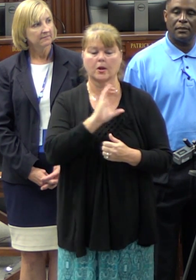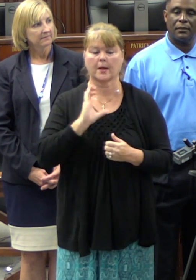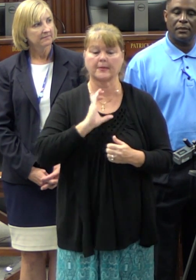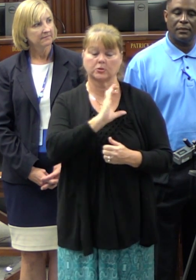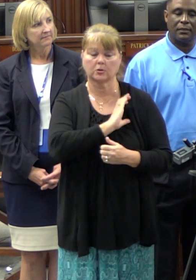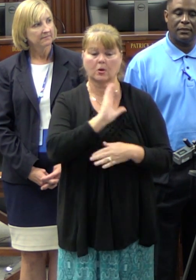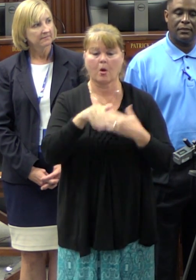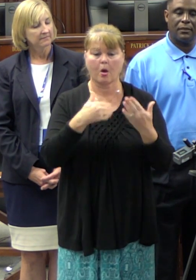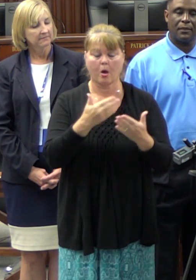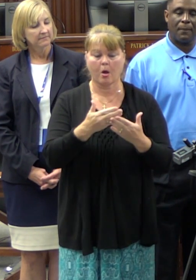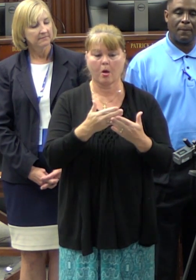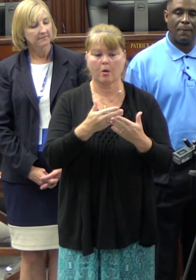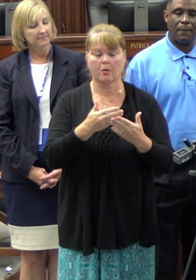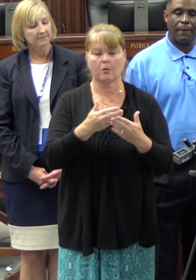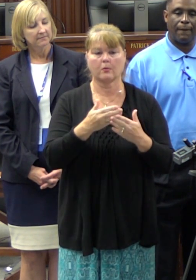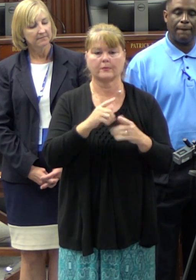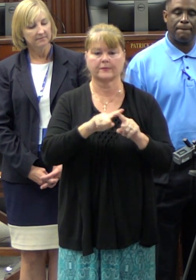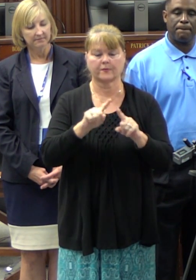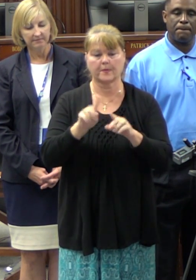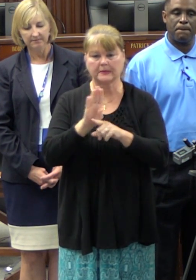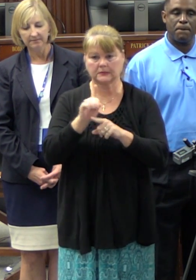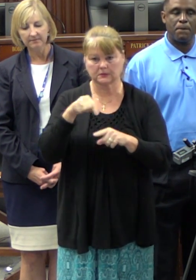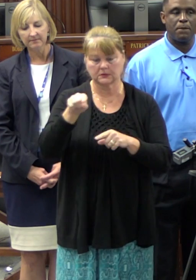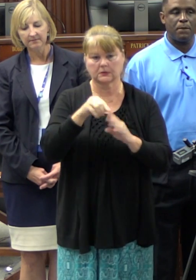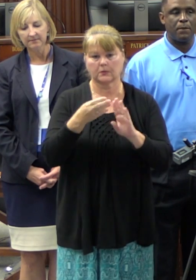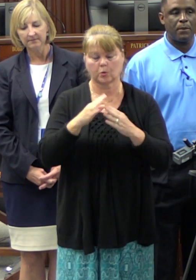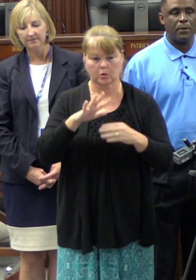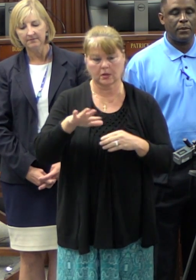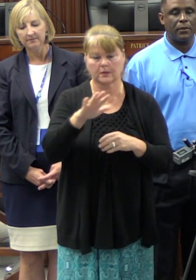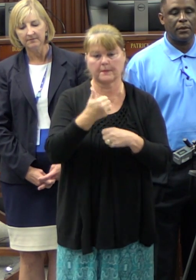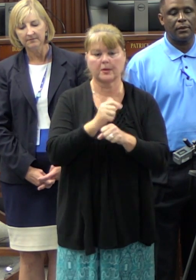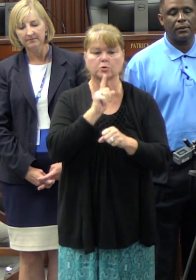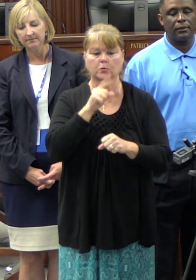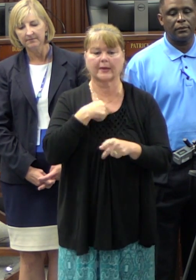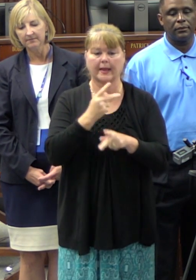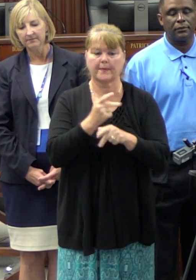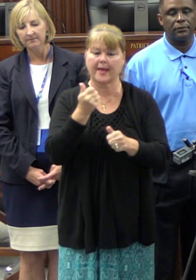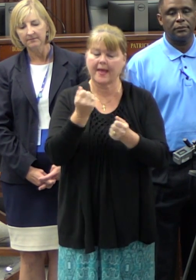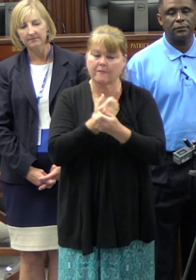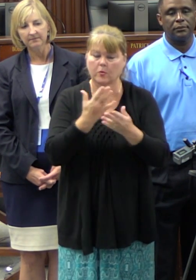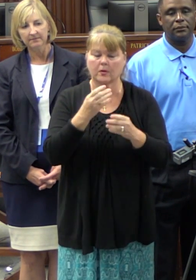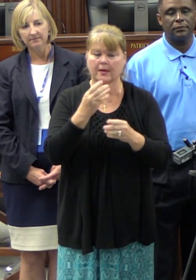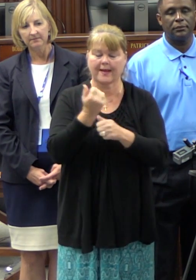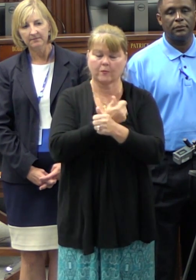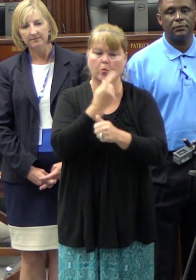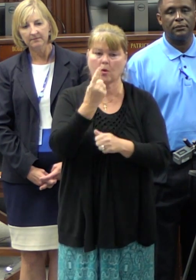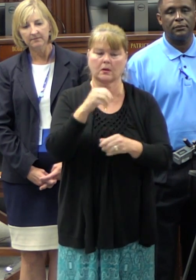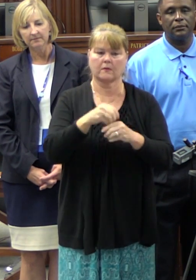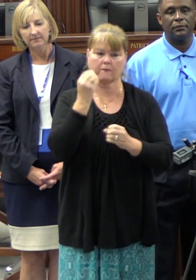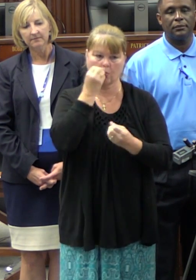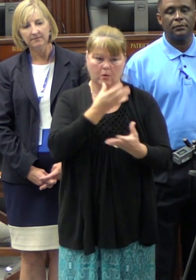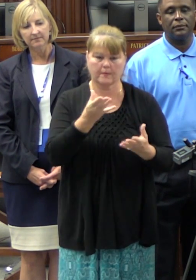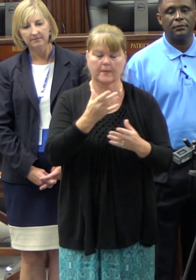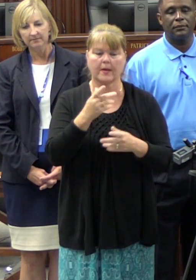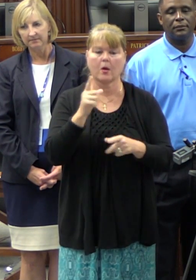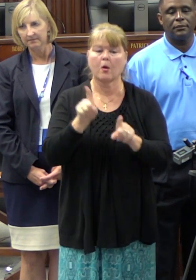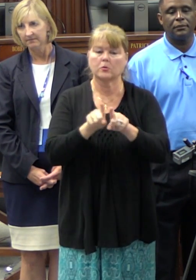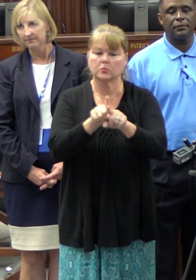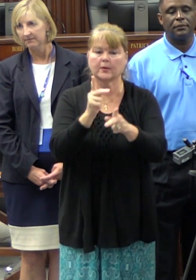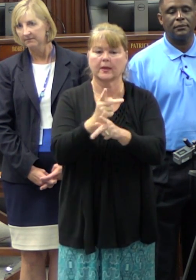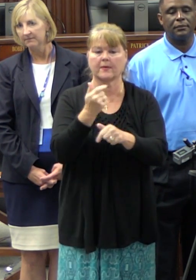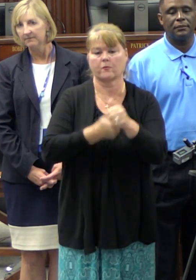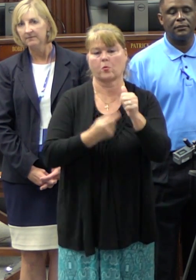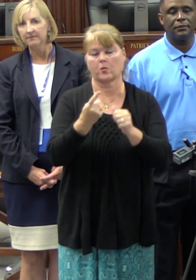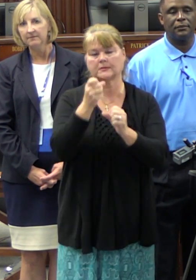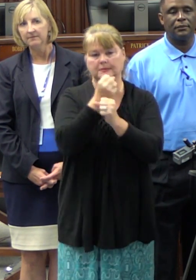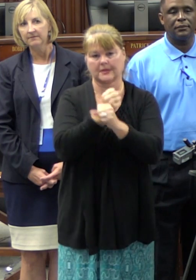Commissioners, all of our municipalities want to make sure that we keep everyone informed, but also make sure that we keep people safe.